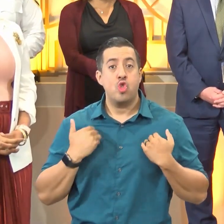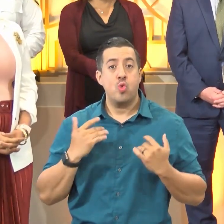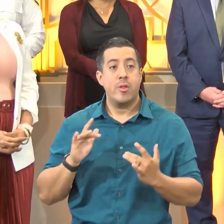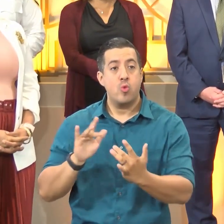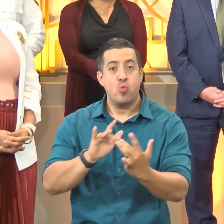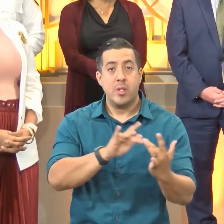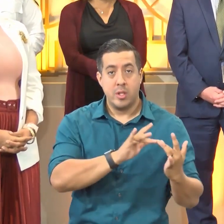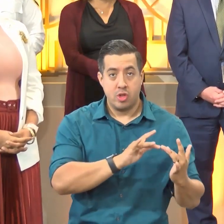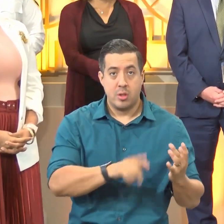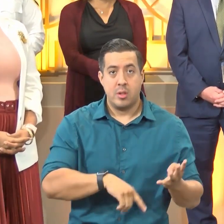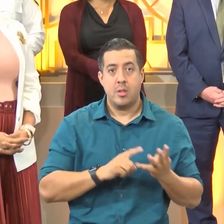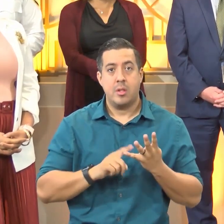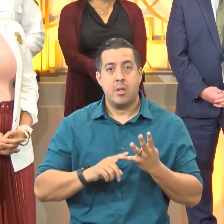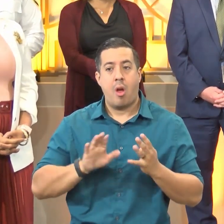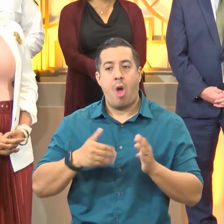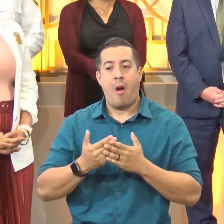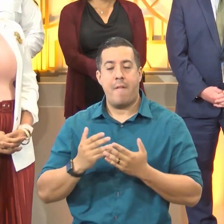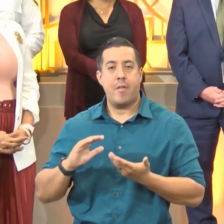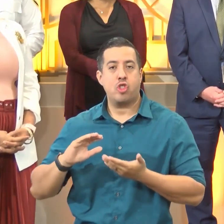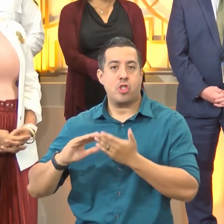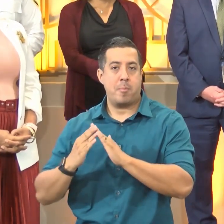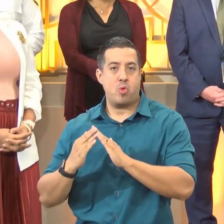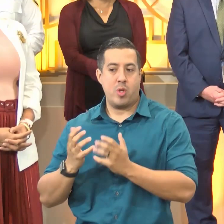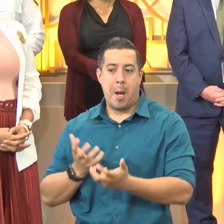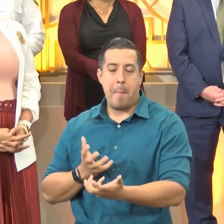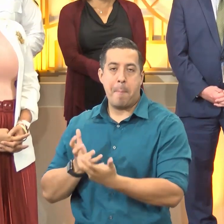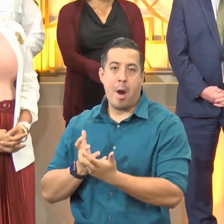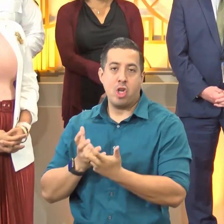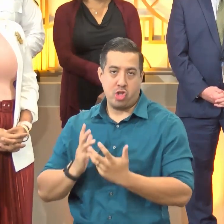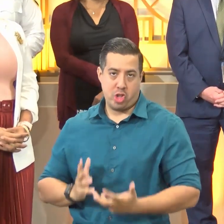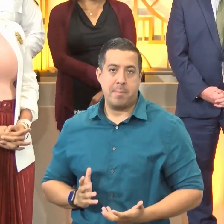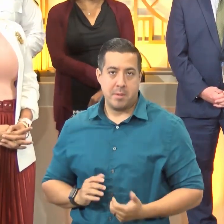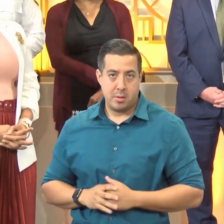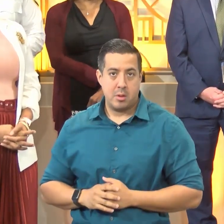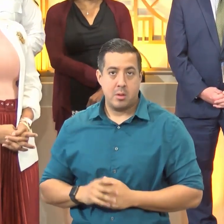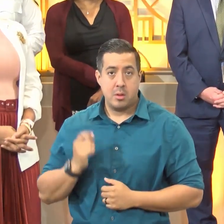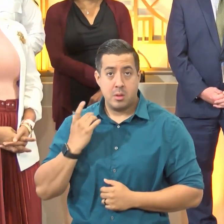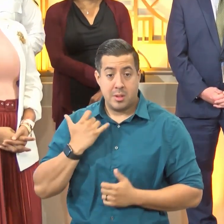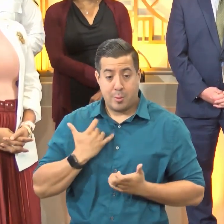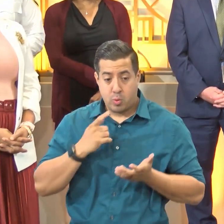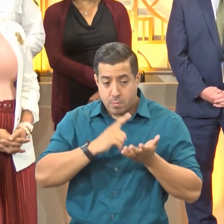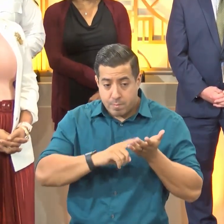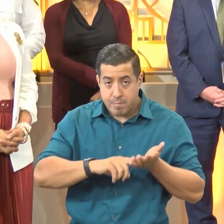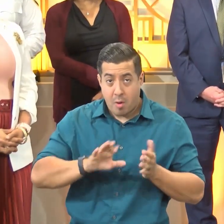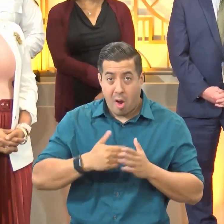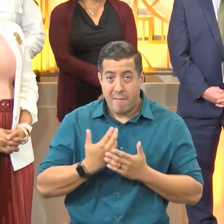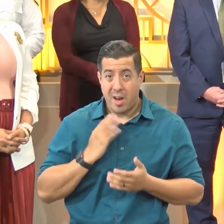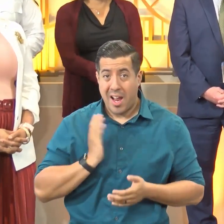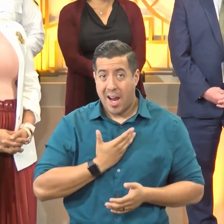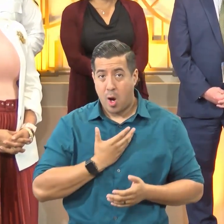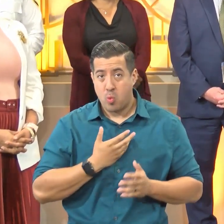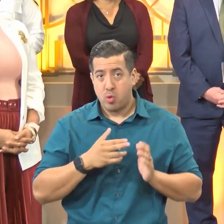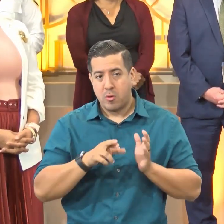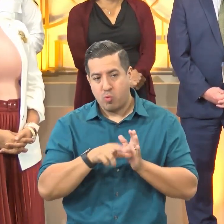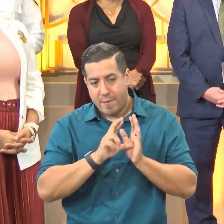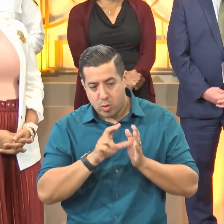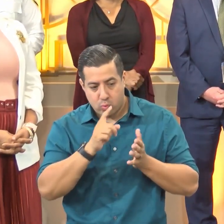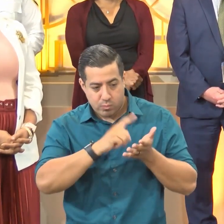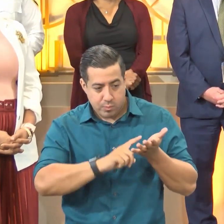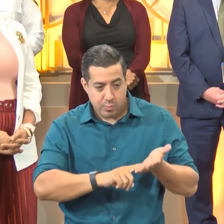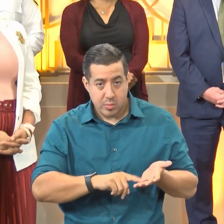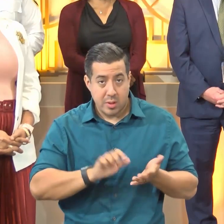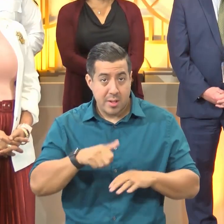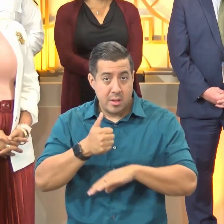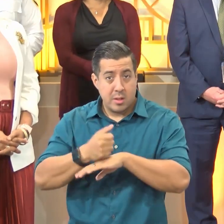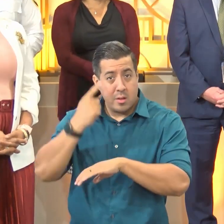opportunities, and key community partnerships. Based on our review, the steps that have been put in place under One